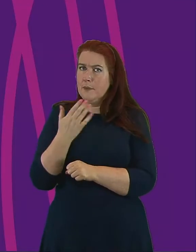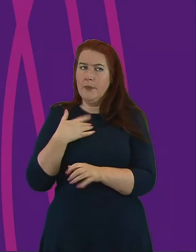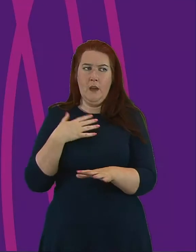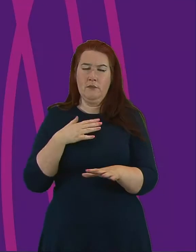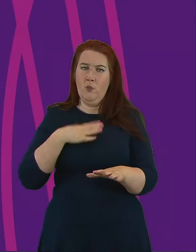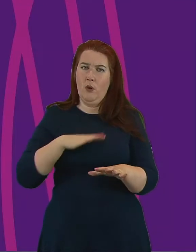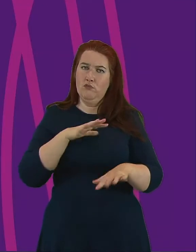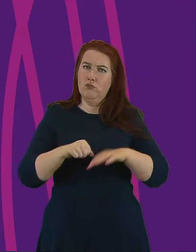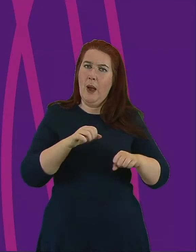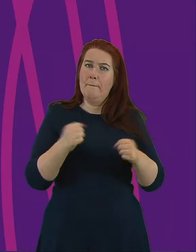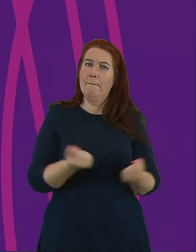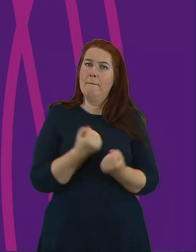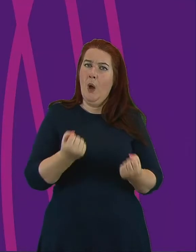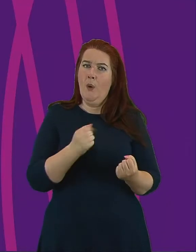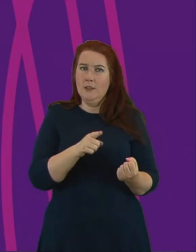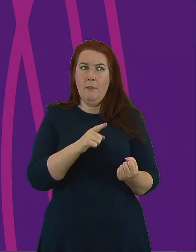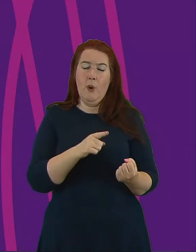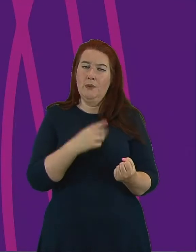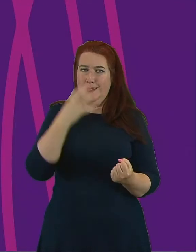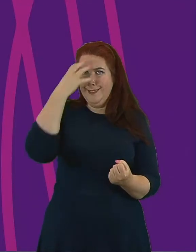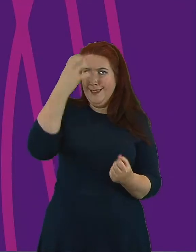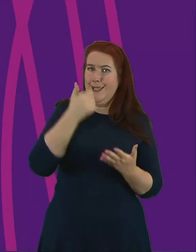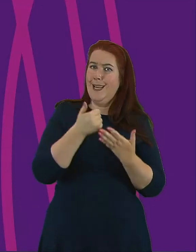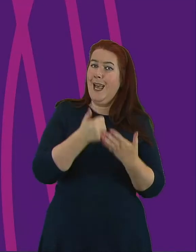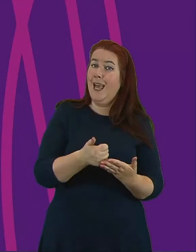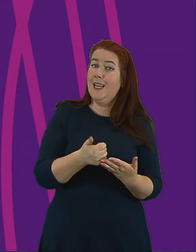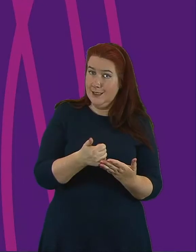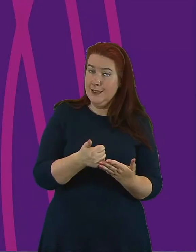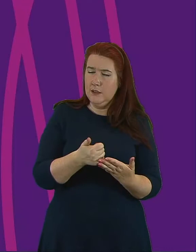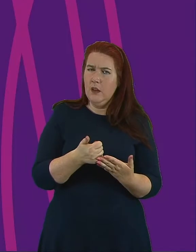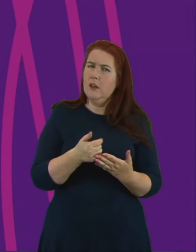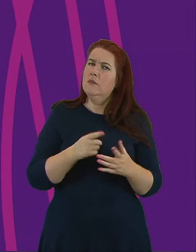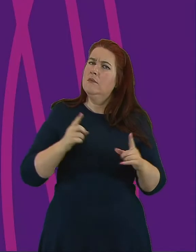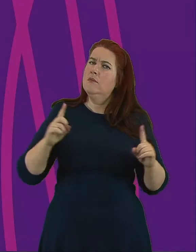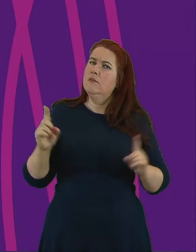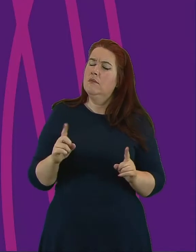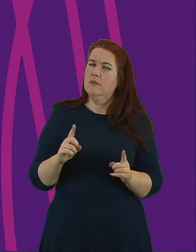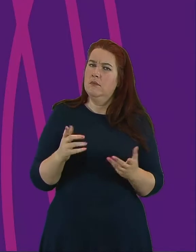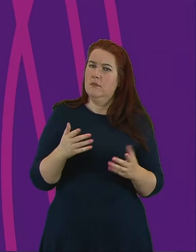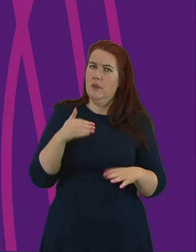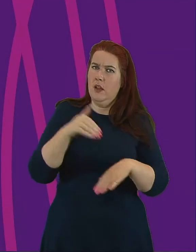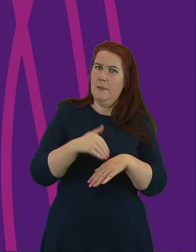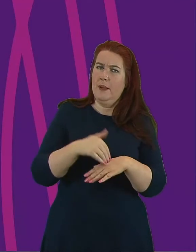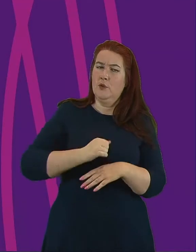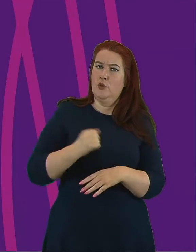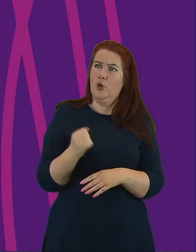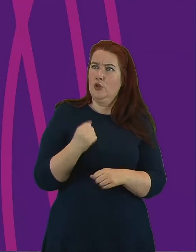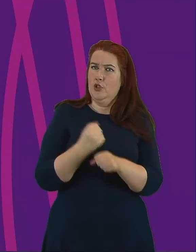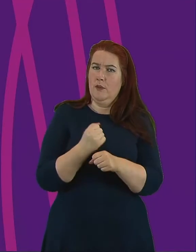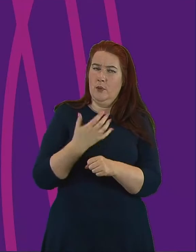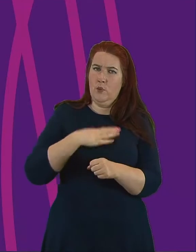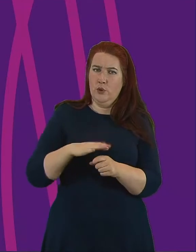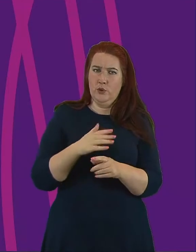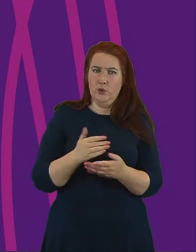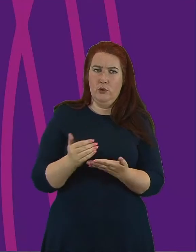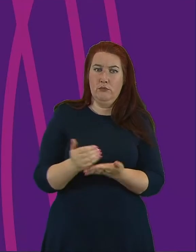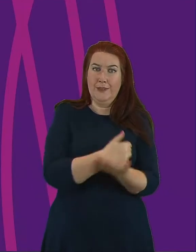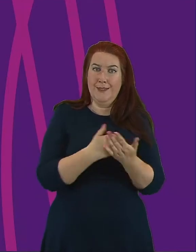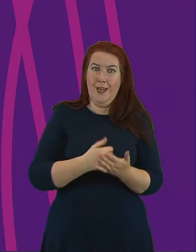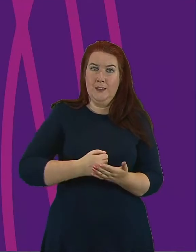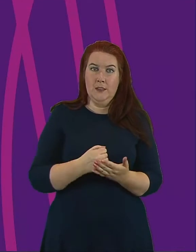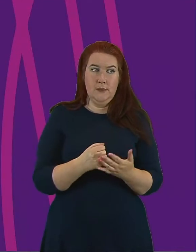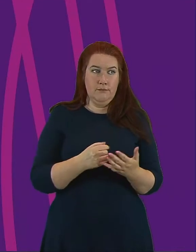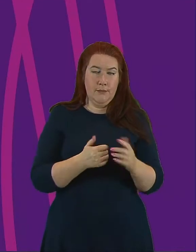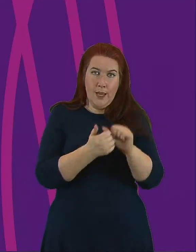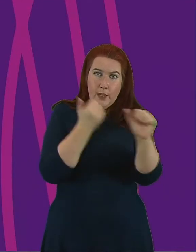aid. What are the implications of this for the Scottish Government's ability to protect strategic industries and jobs here in